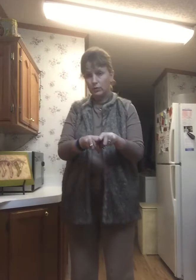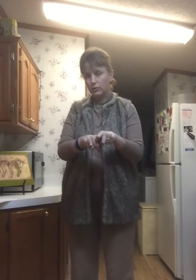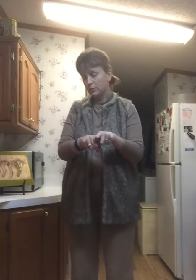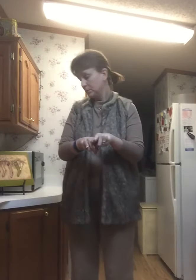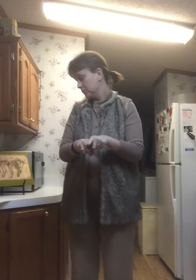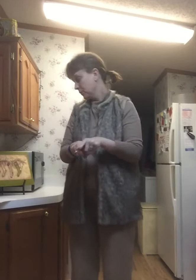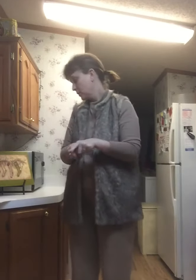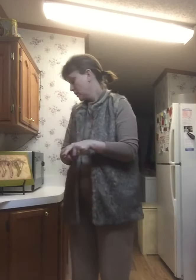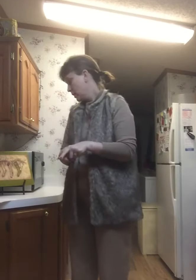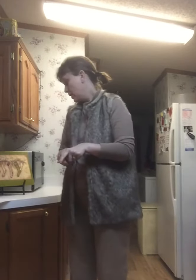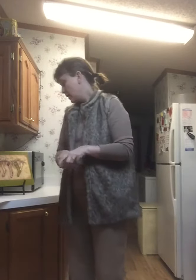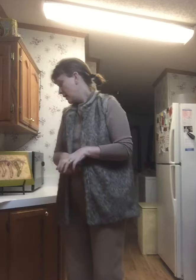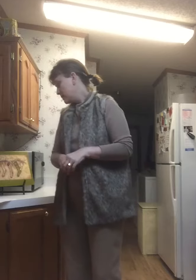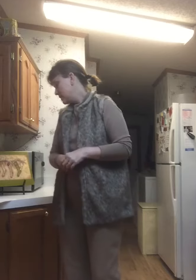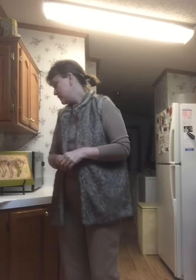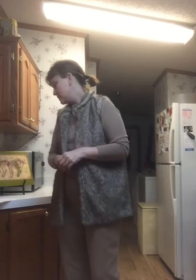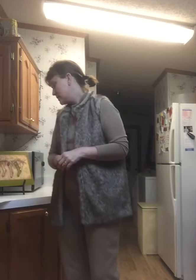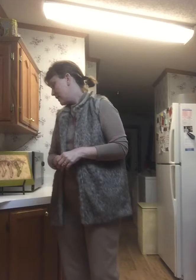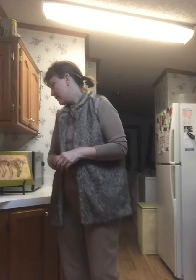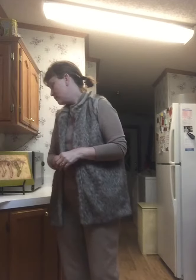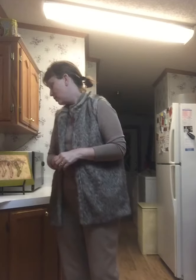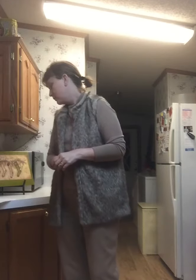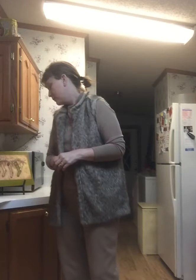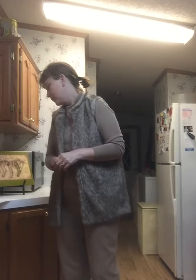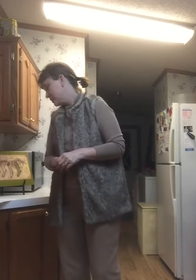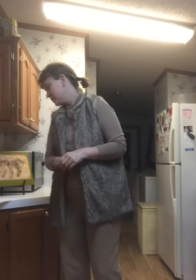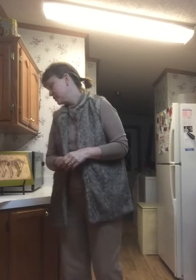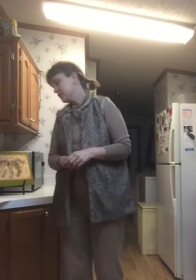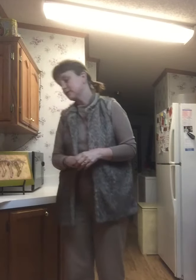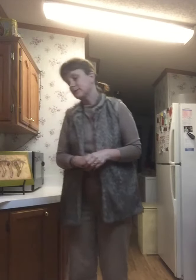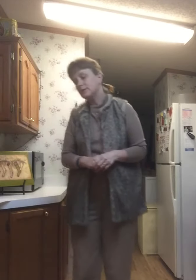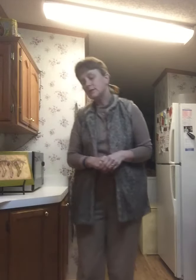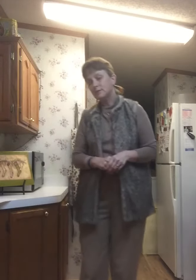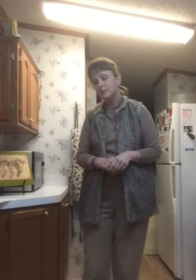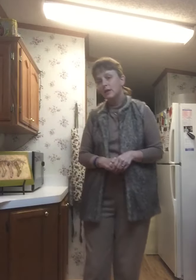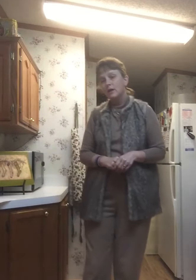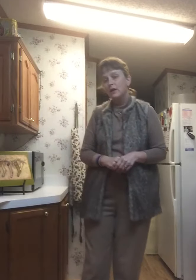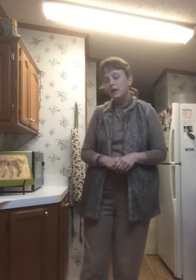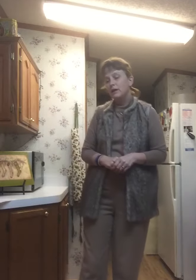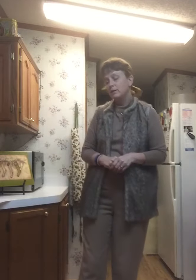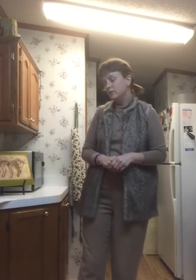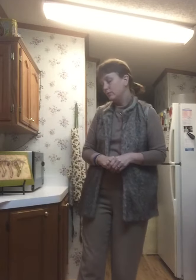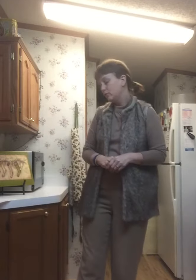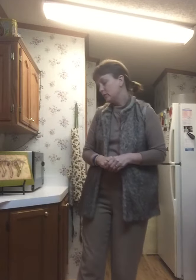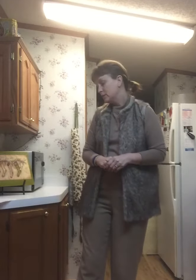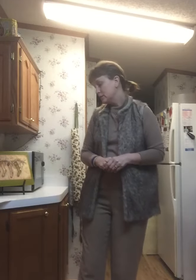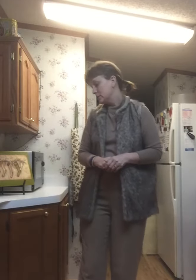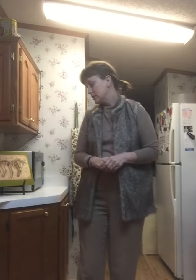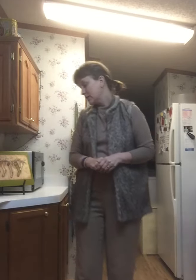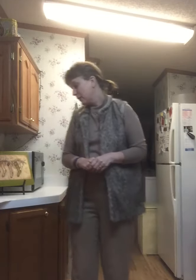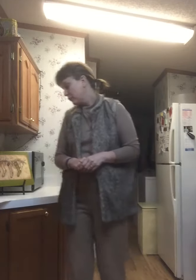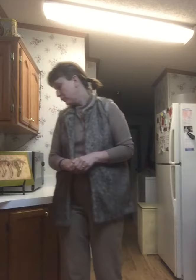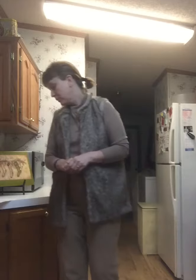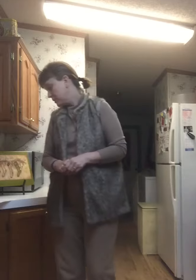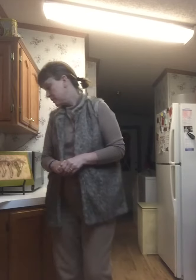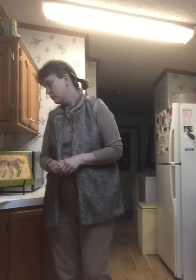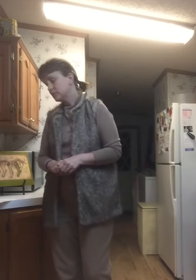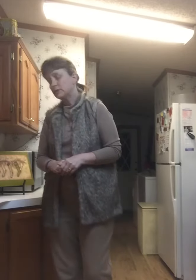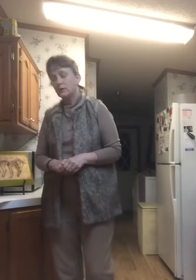brother, and in his name all oppression shall cease. And for the sign for oppression, we're just going to